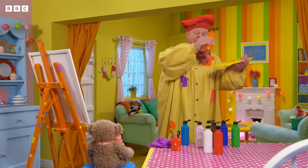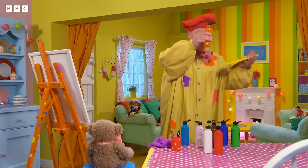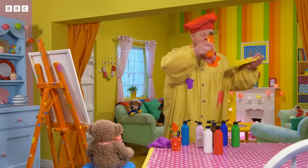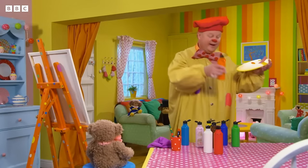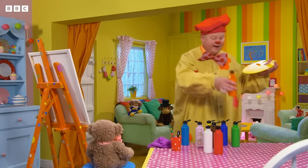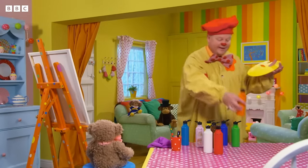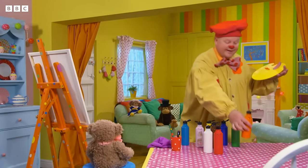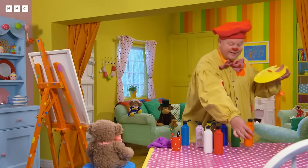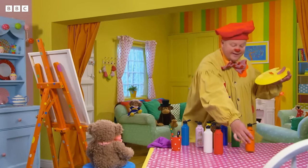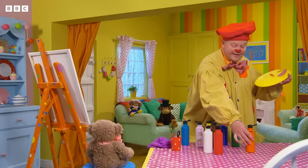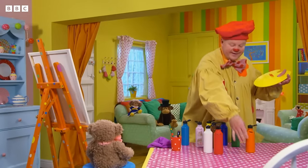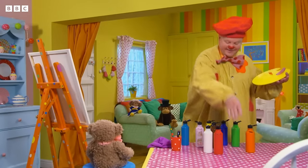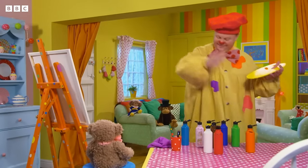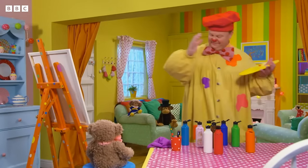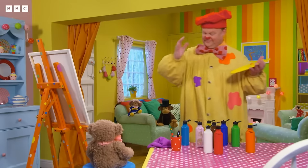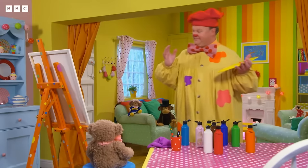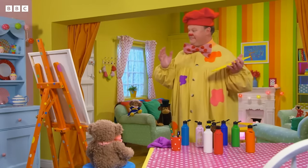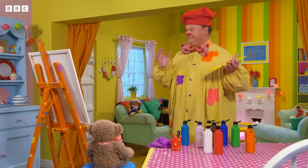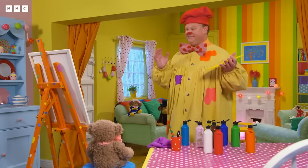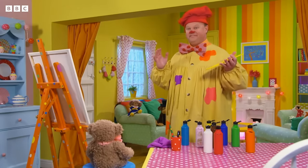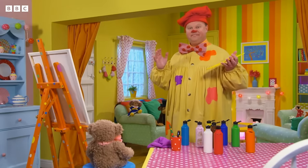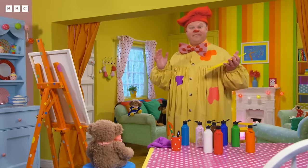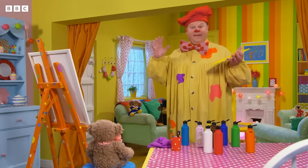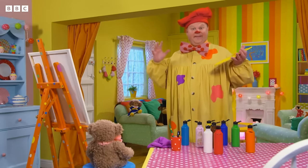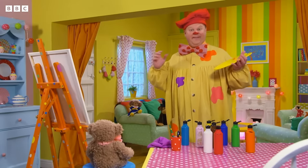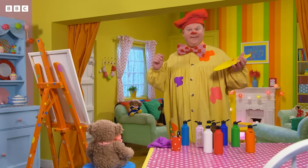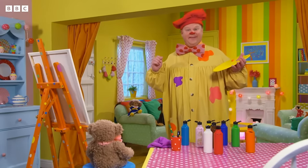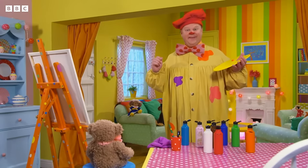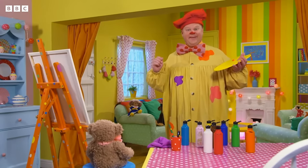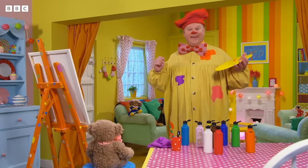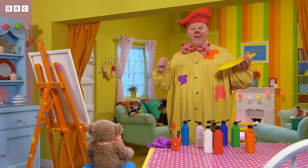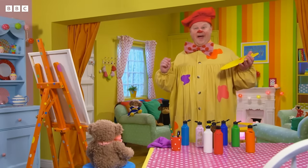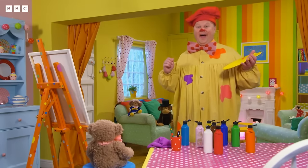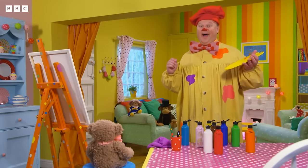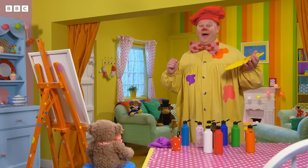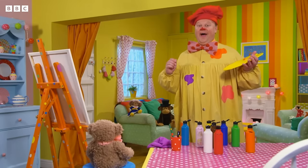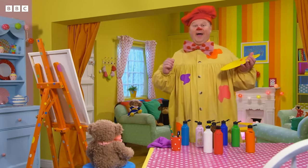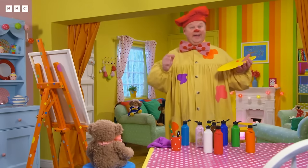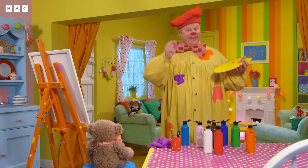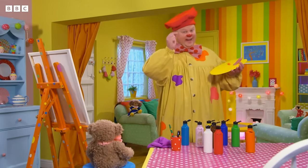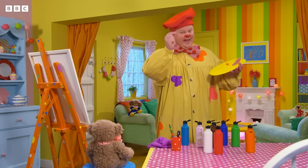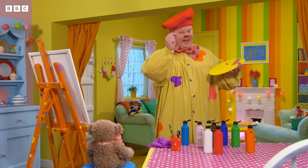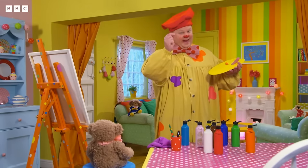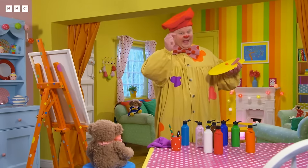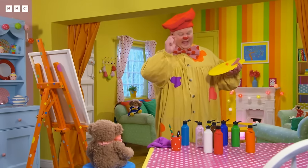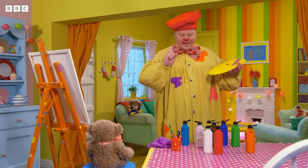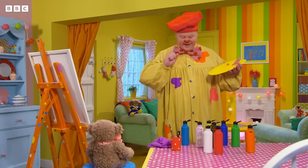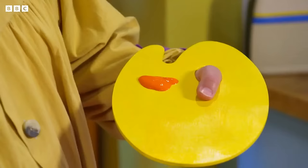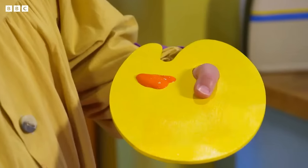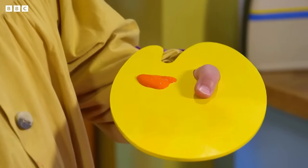Are you ready to start painting Tumble, Ted? Artie's Tumbly? Nearly. Right,